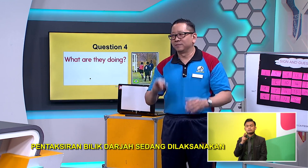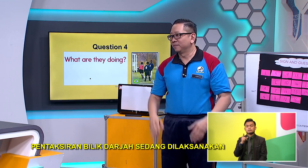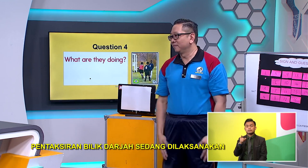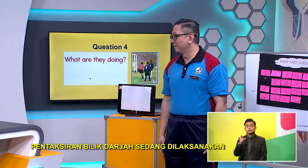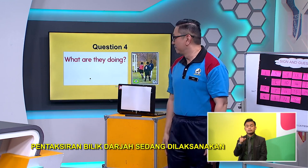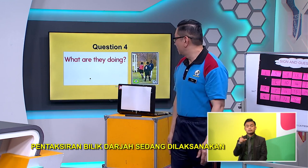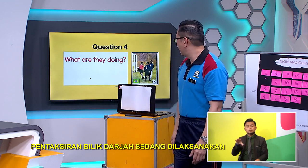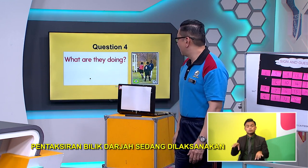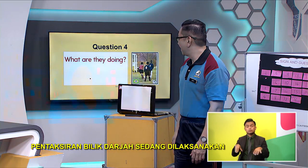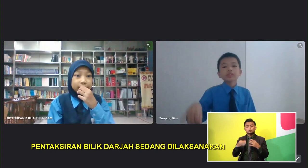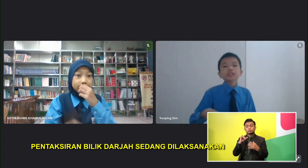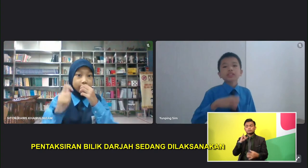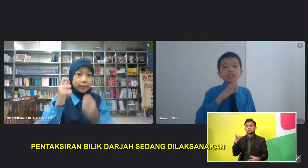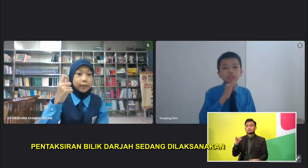doing?